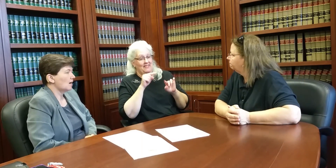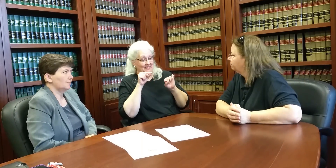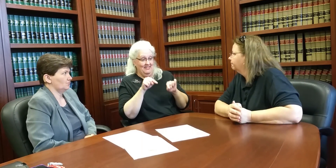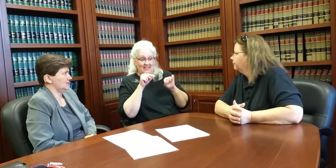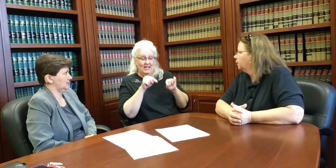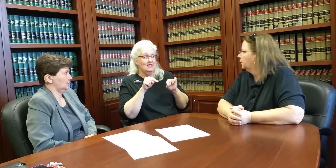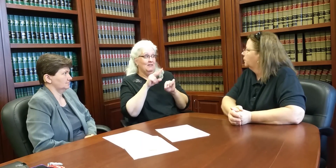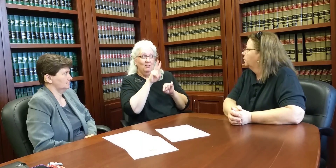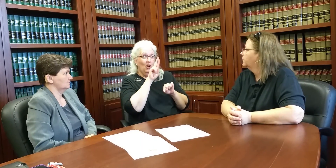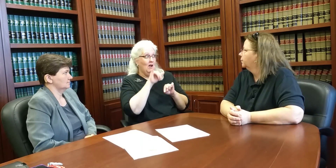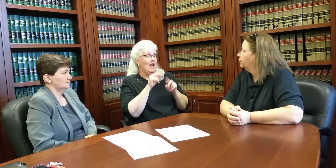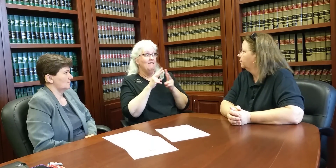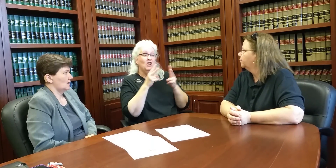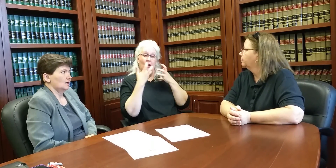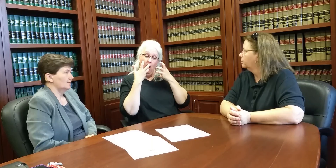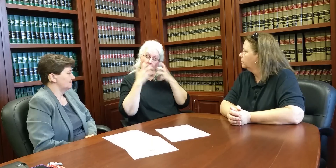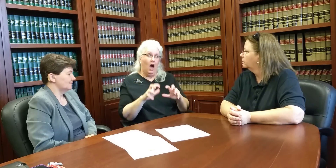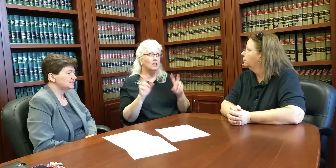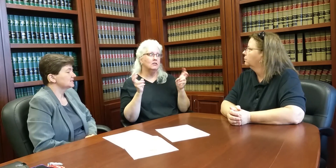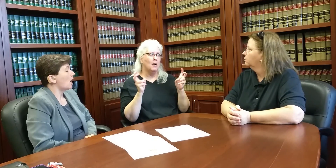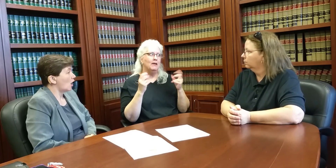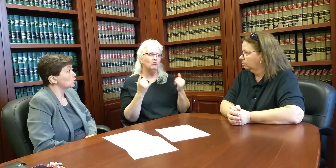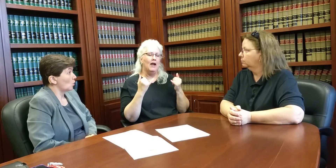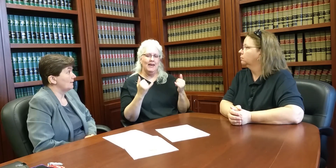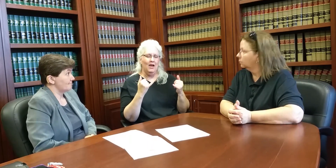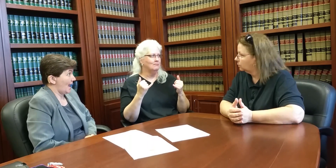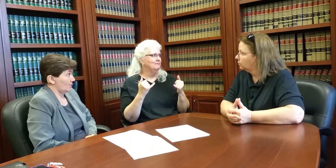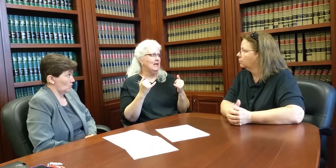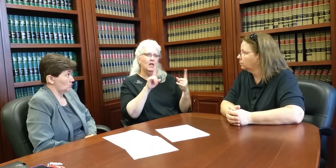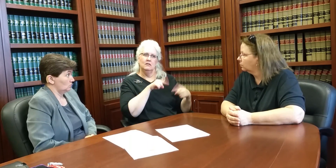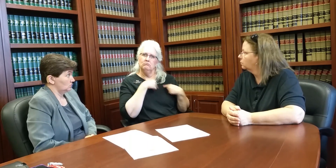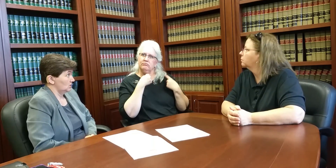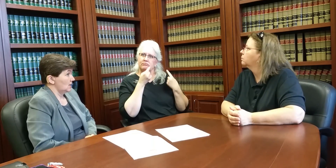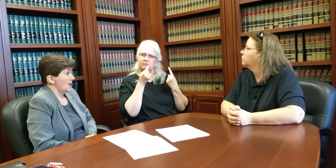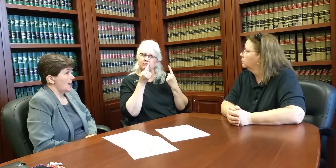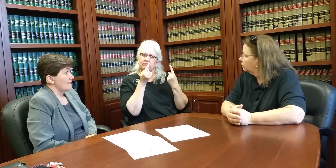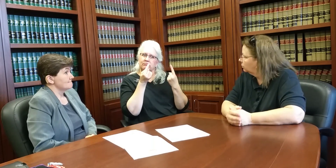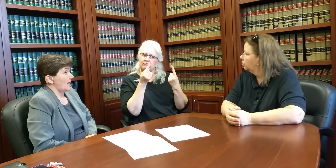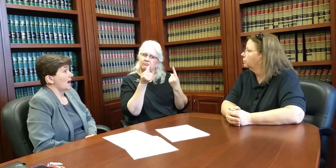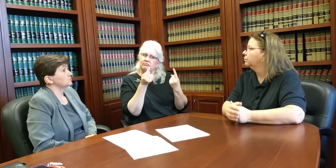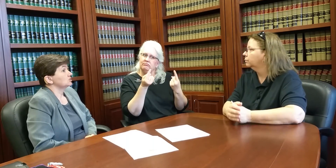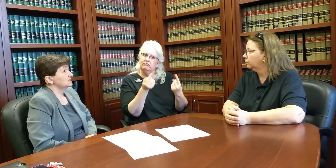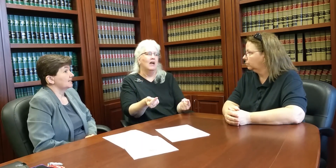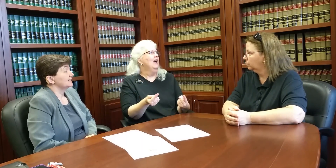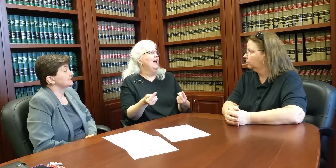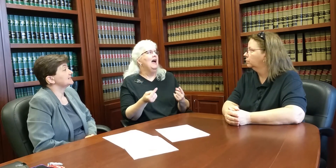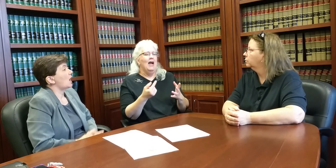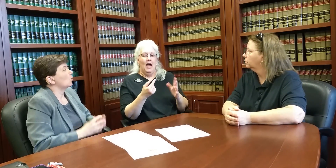topic right now. This is an ongoing battle. I'm just saying this is how